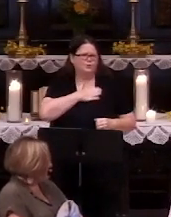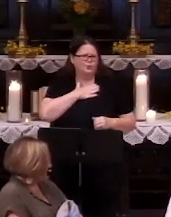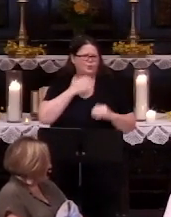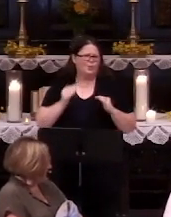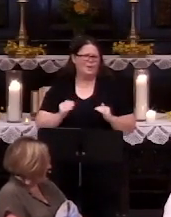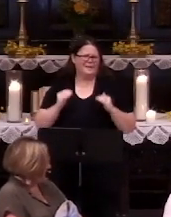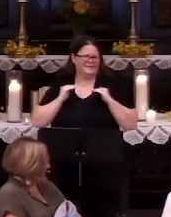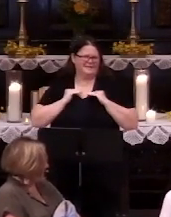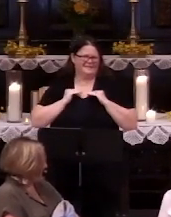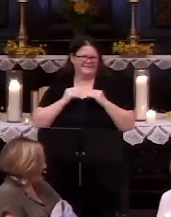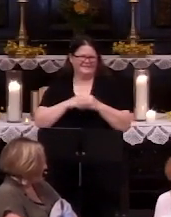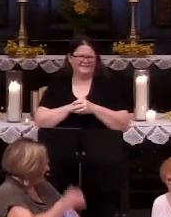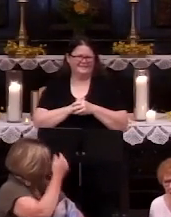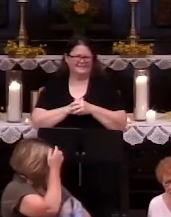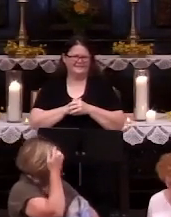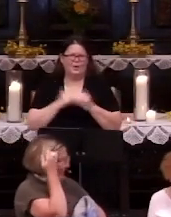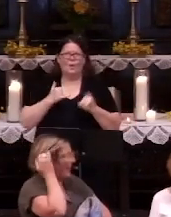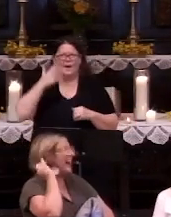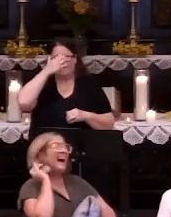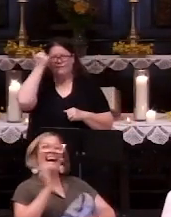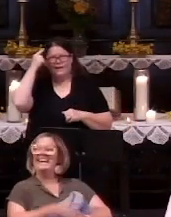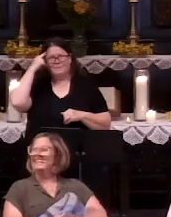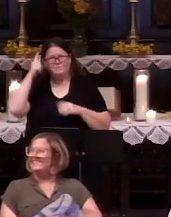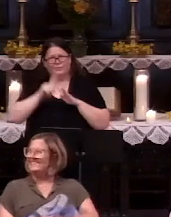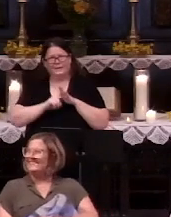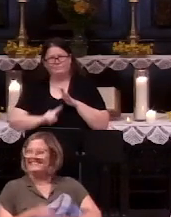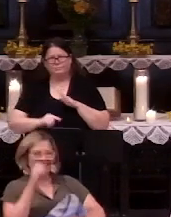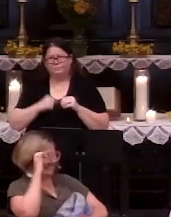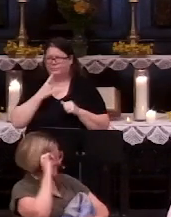And now I've forgotten what else it is you said.